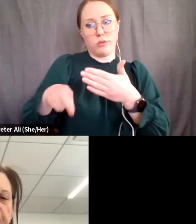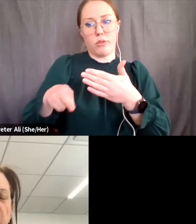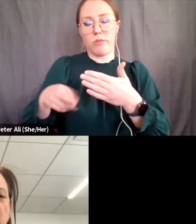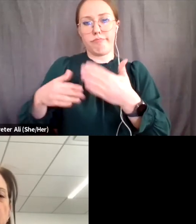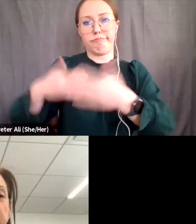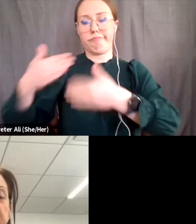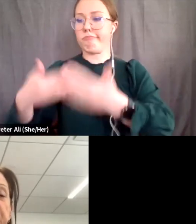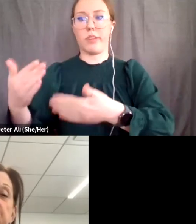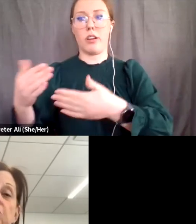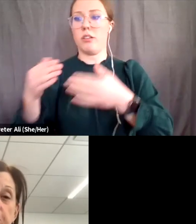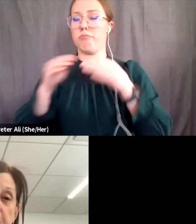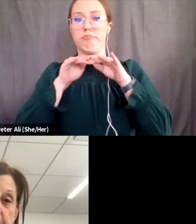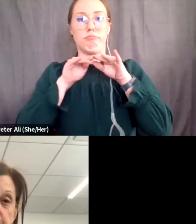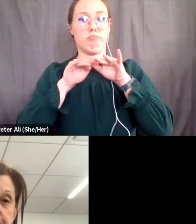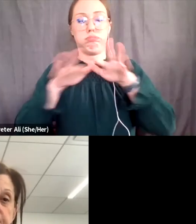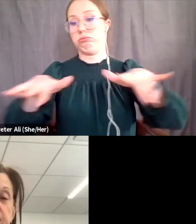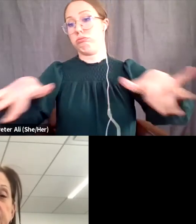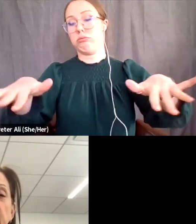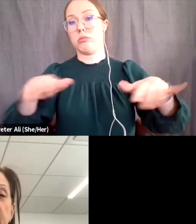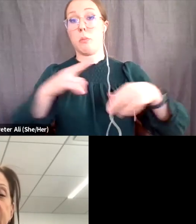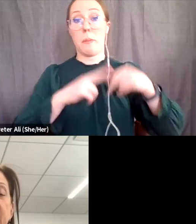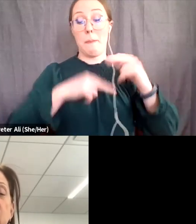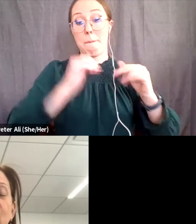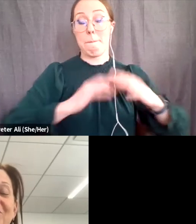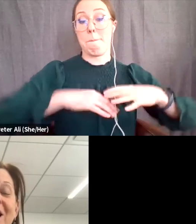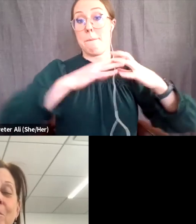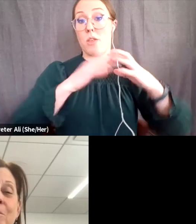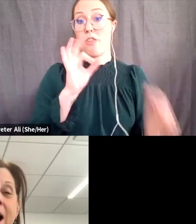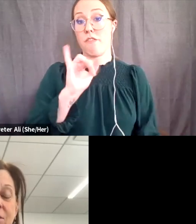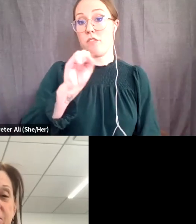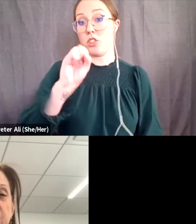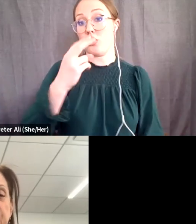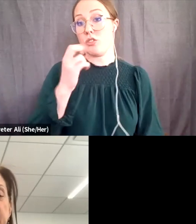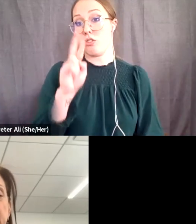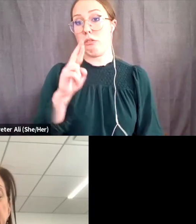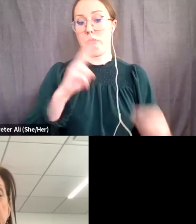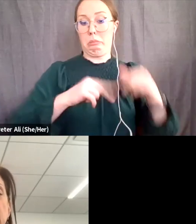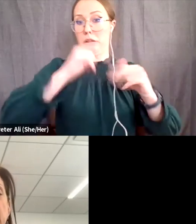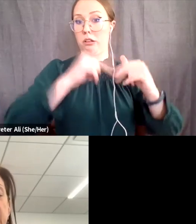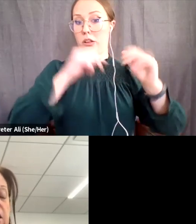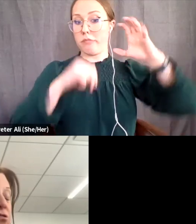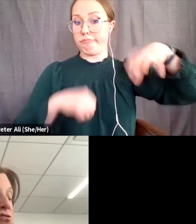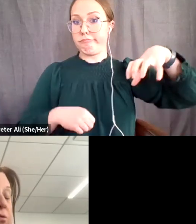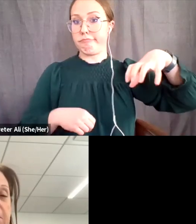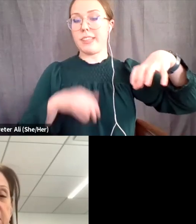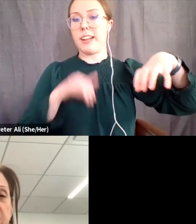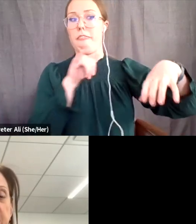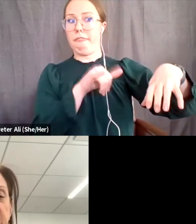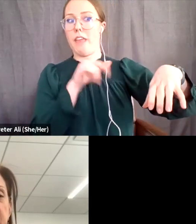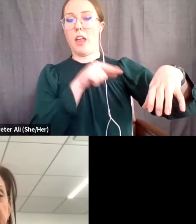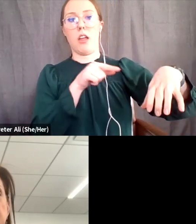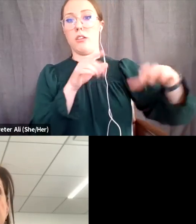multidimensional. We built the Fisher Building, and that was a massive undertaking, an